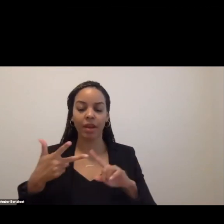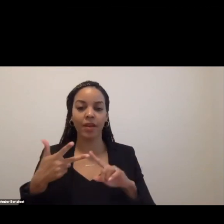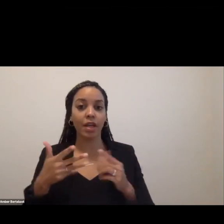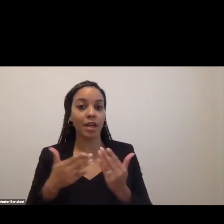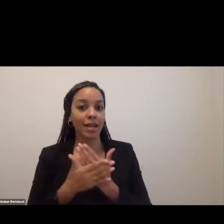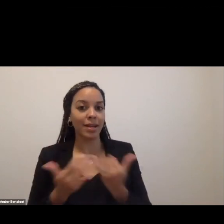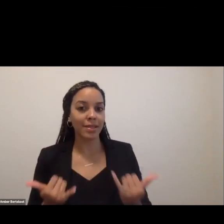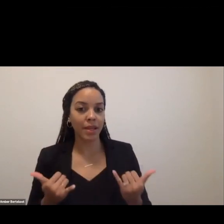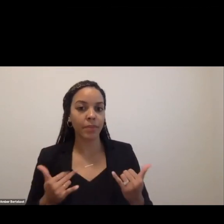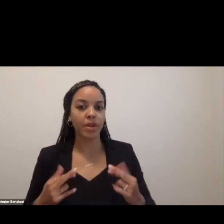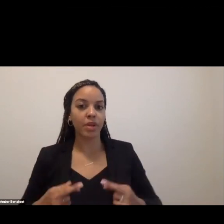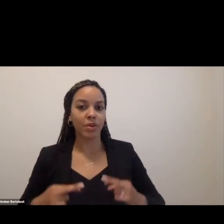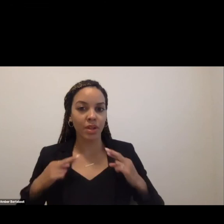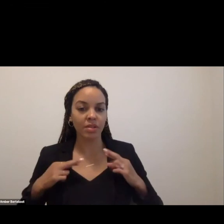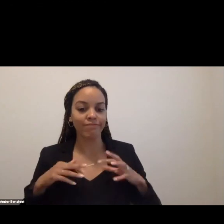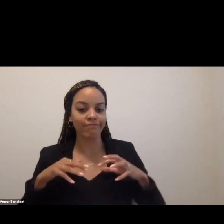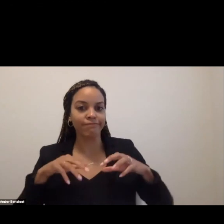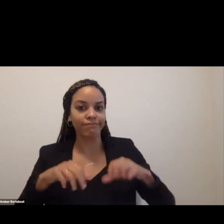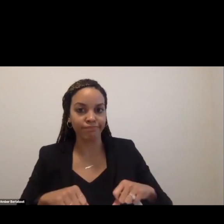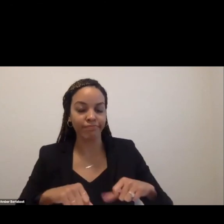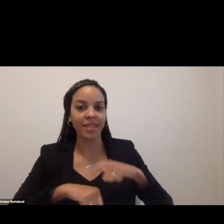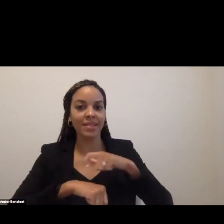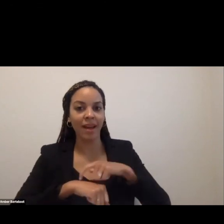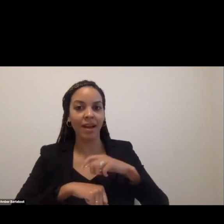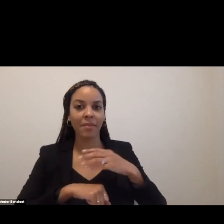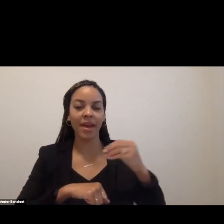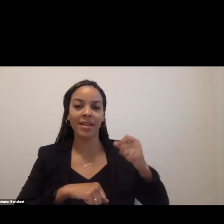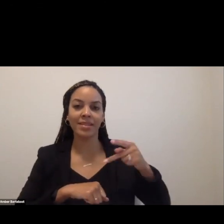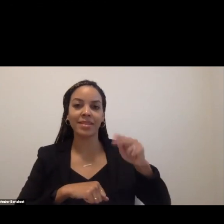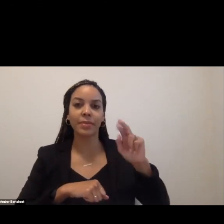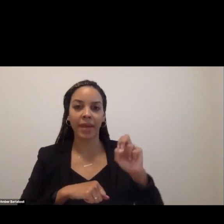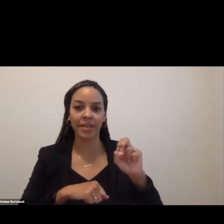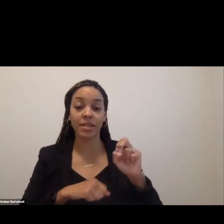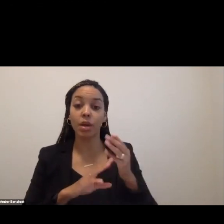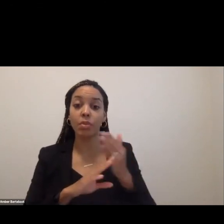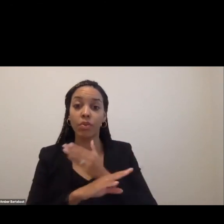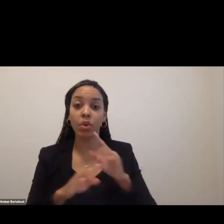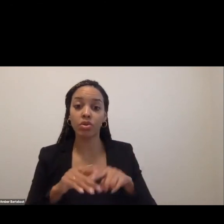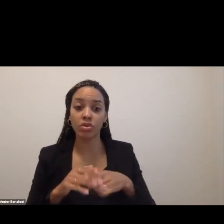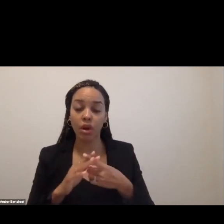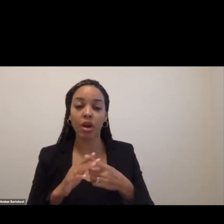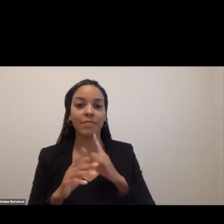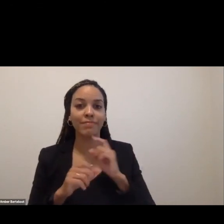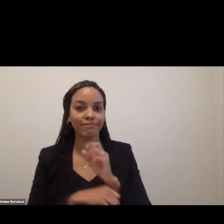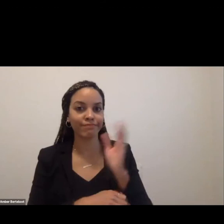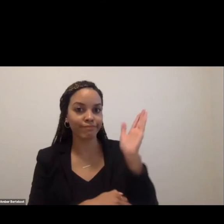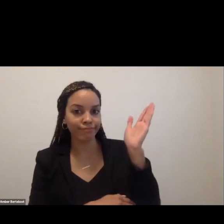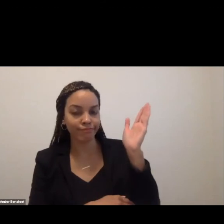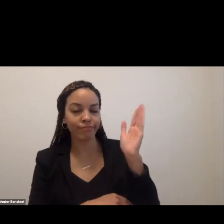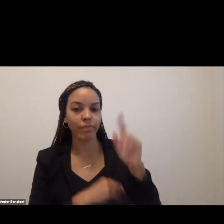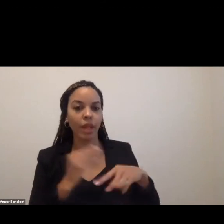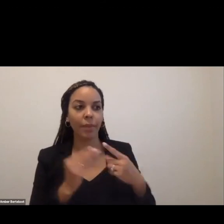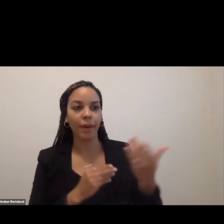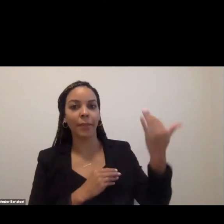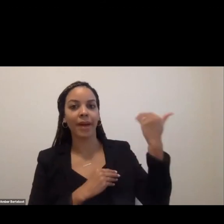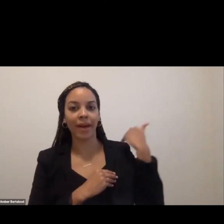Residencies, Reclaiming Time and Space. Before I start the actual presentation about the past or